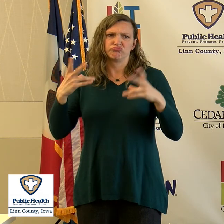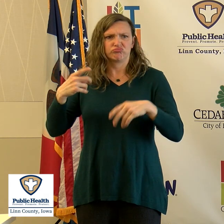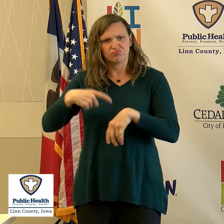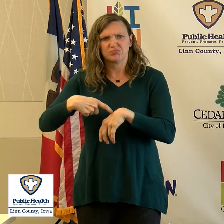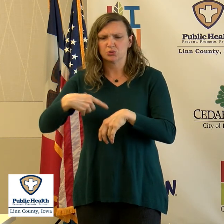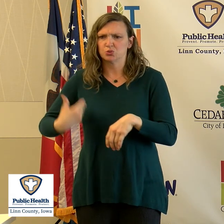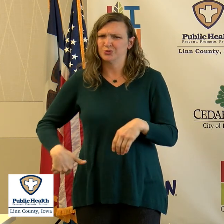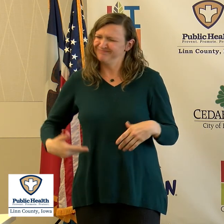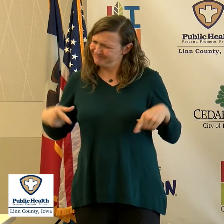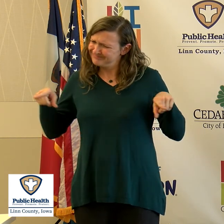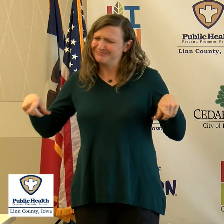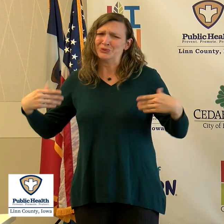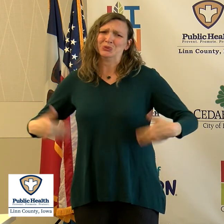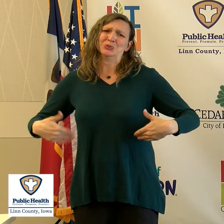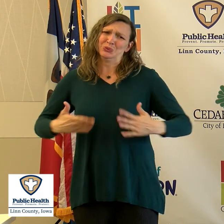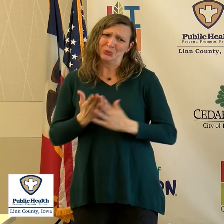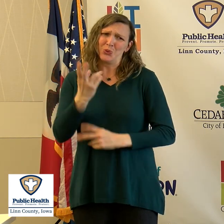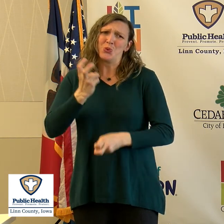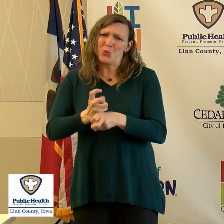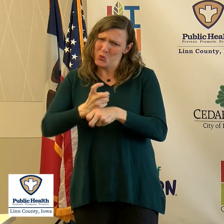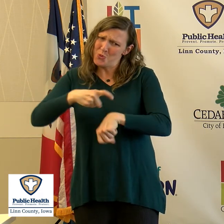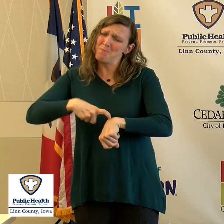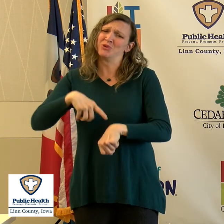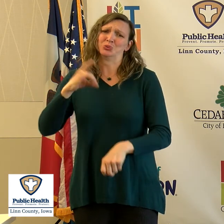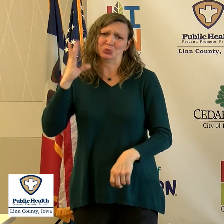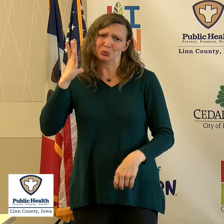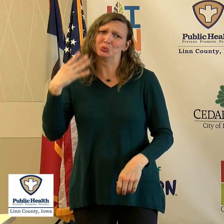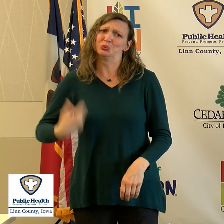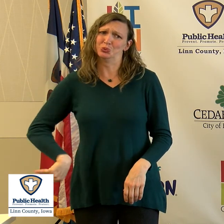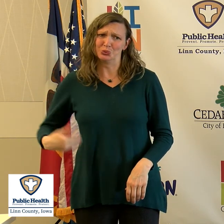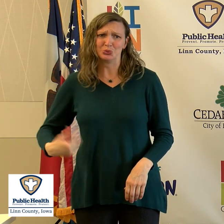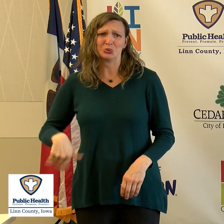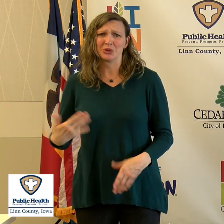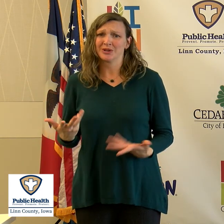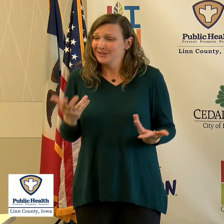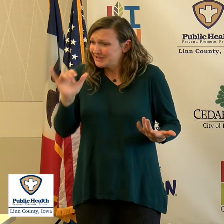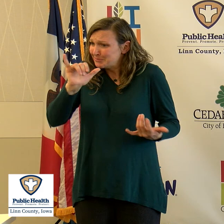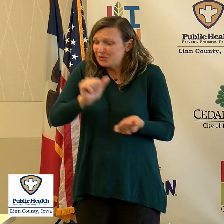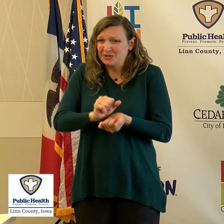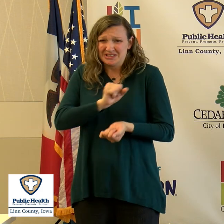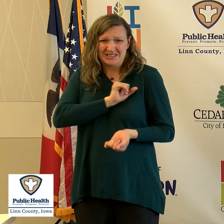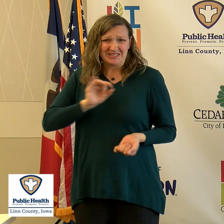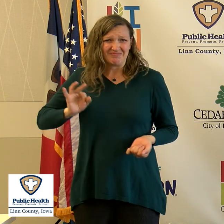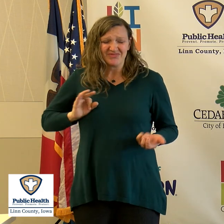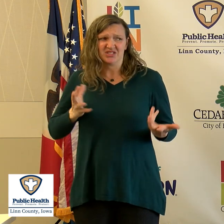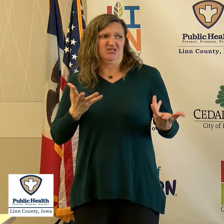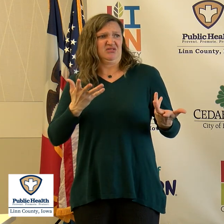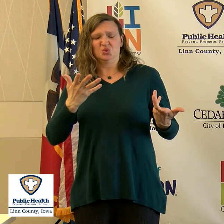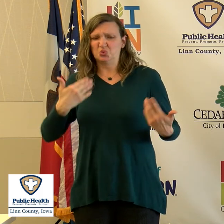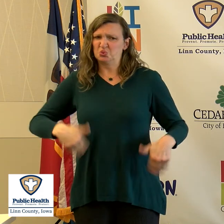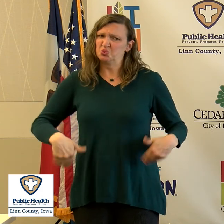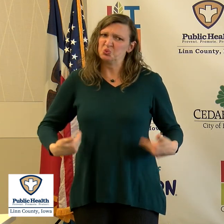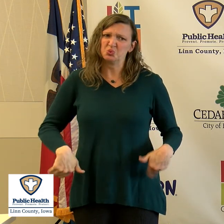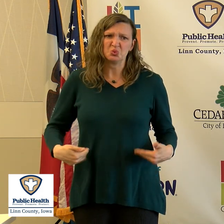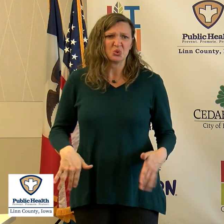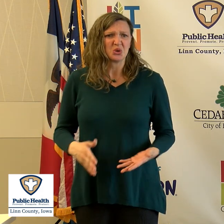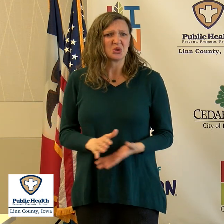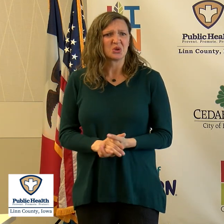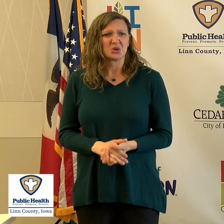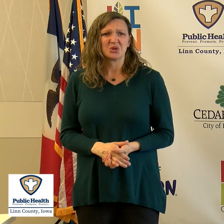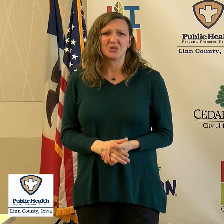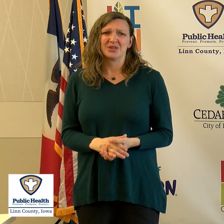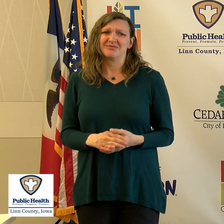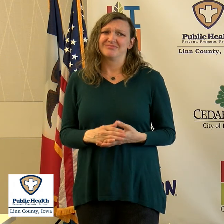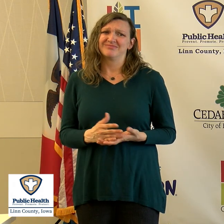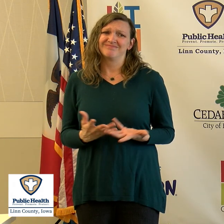having staffing issues when their staff are ill and not able to take care of residents. It's a lot to go through. This